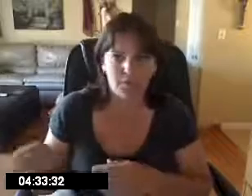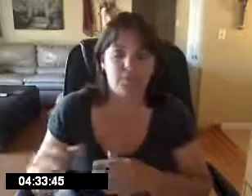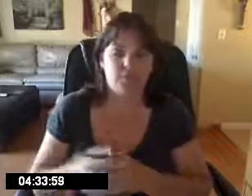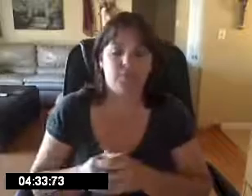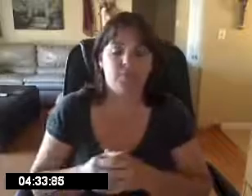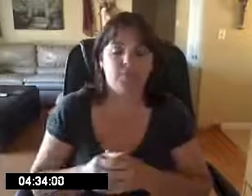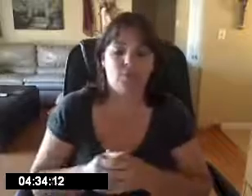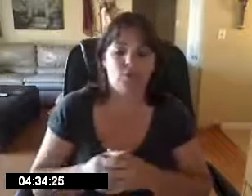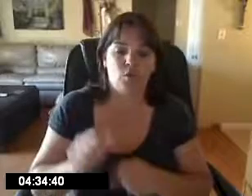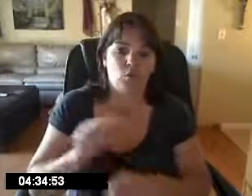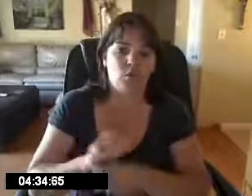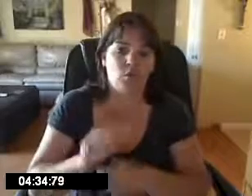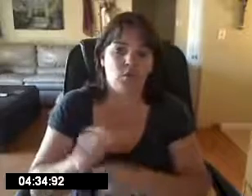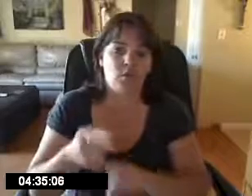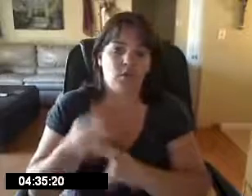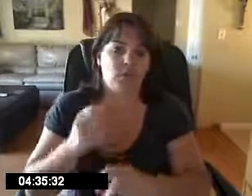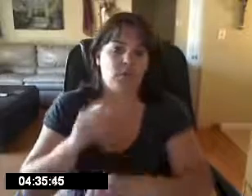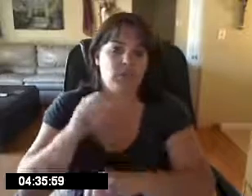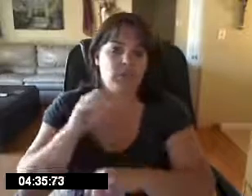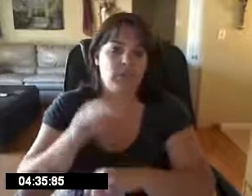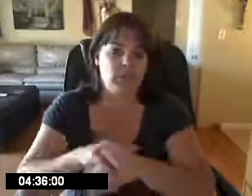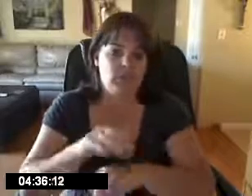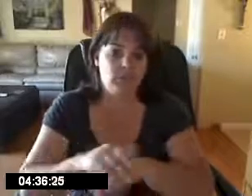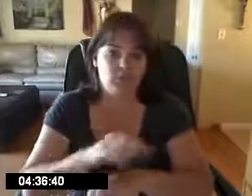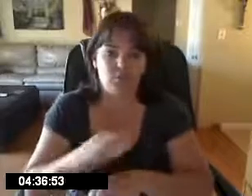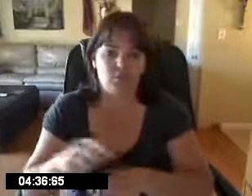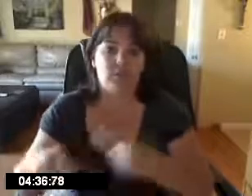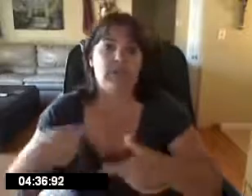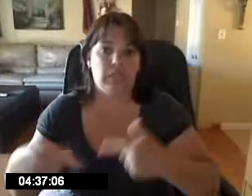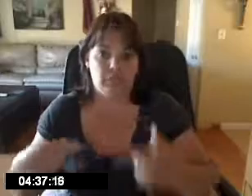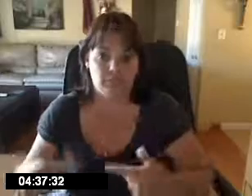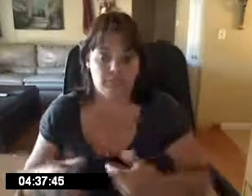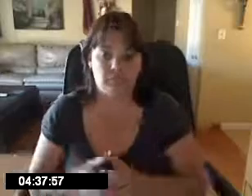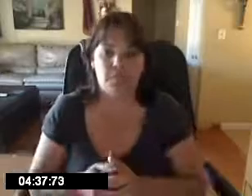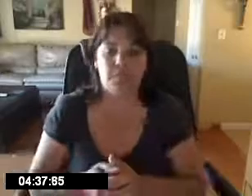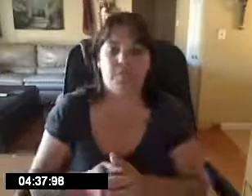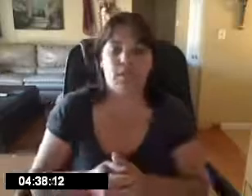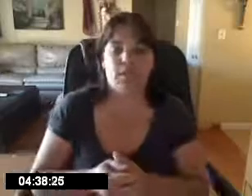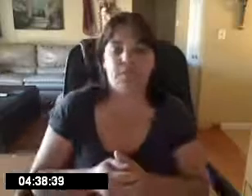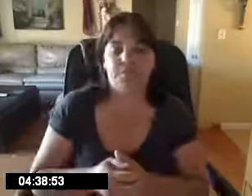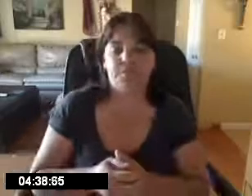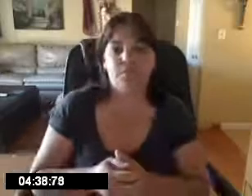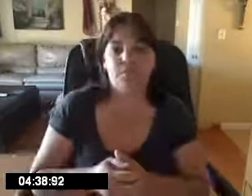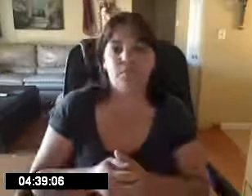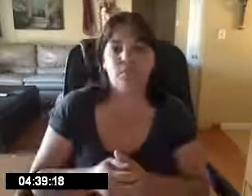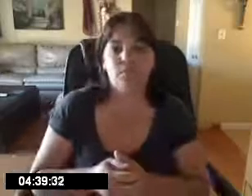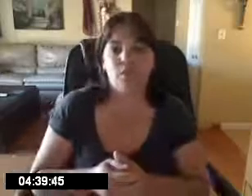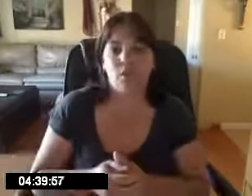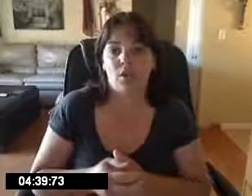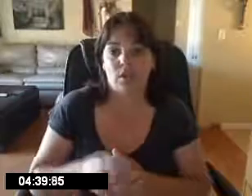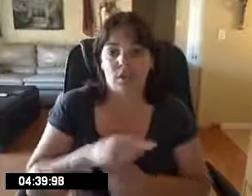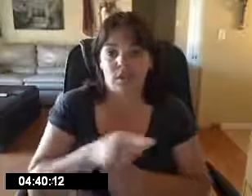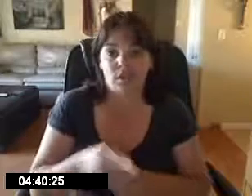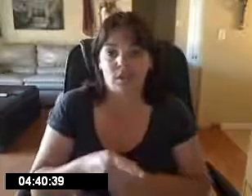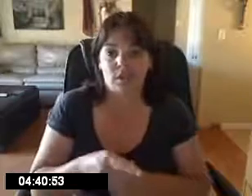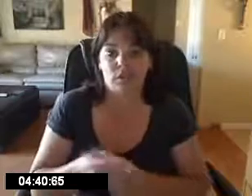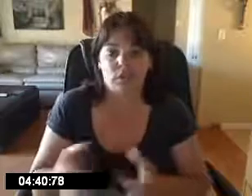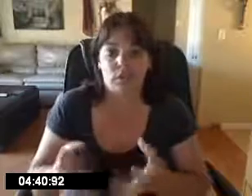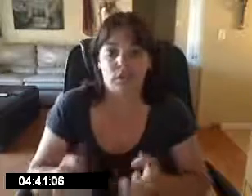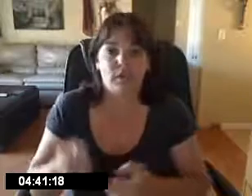to sign language, essentially, or voice to sign, and they want to see that you understand how